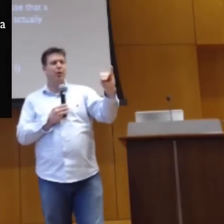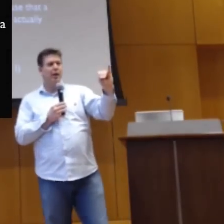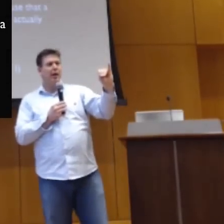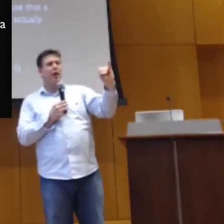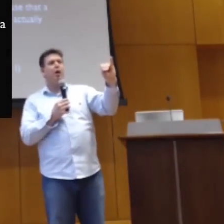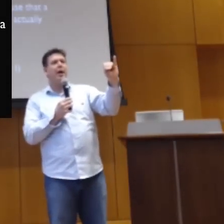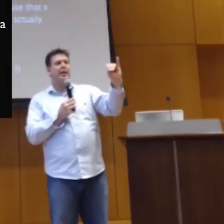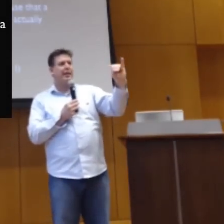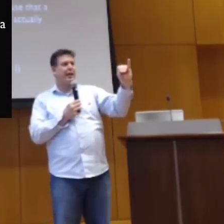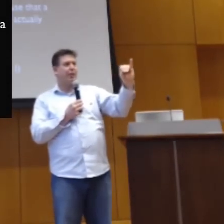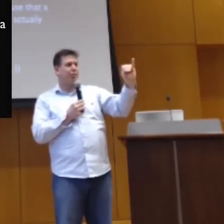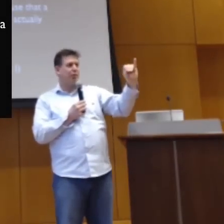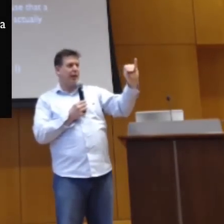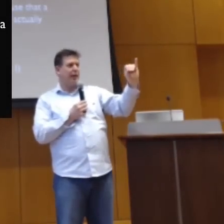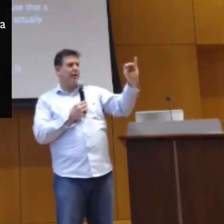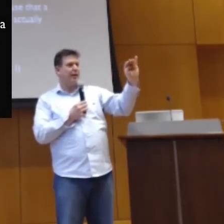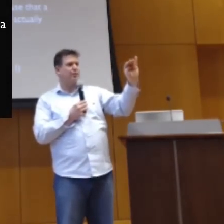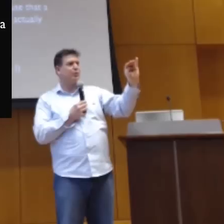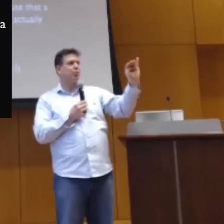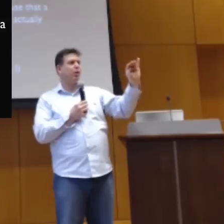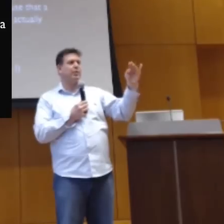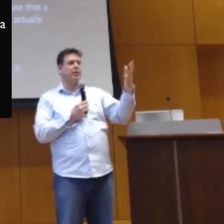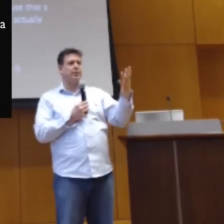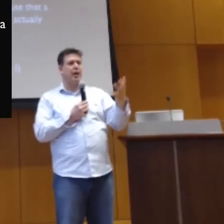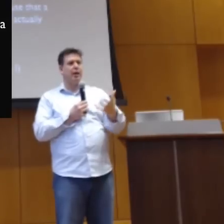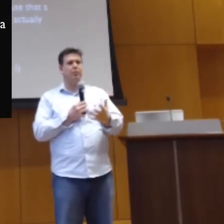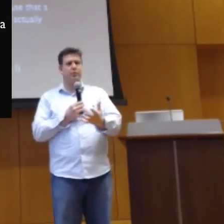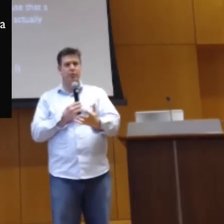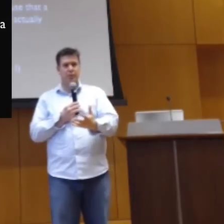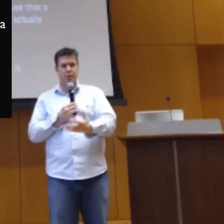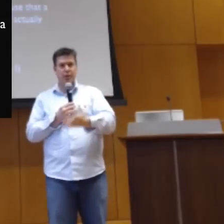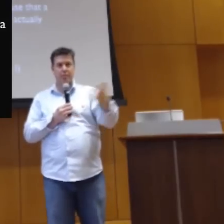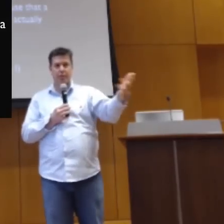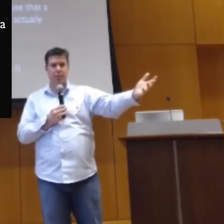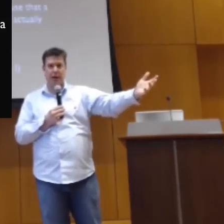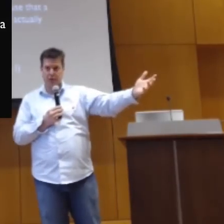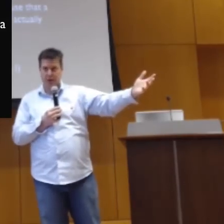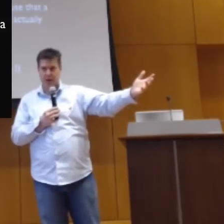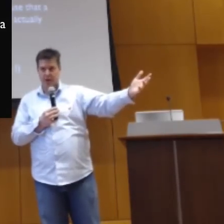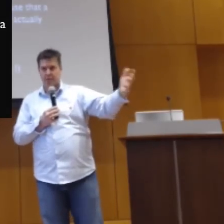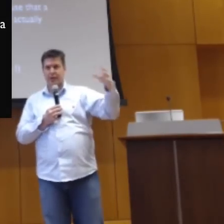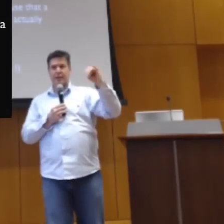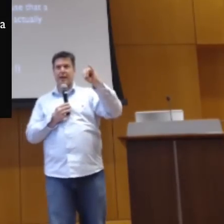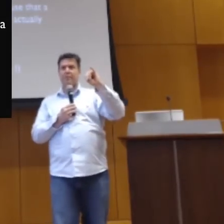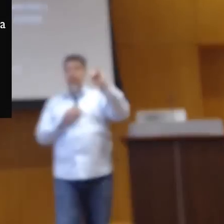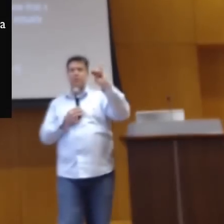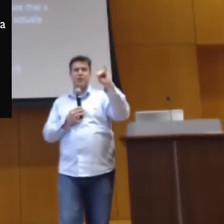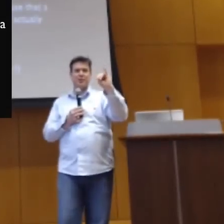So automatically, I get three. As soon as one appears, I'm going to assume that there are probably three out there. Because I can have three positions